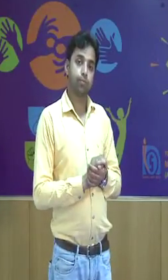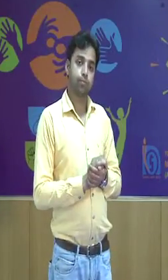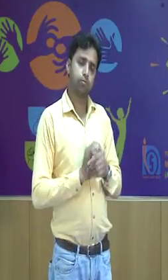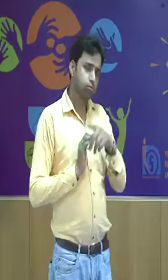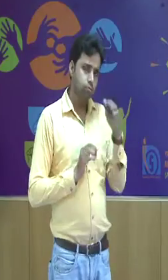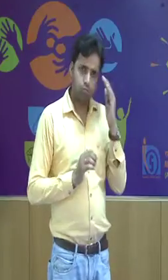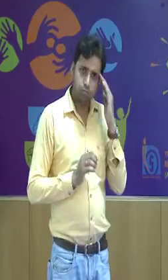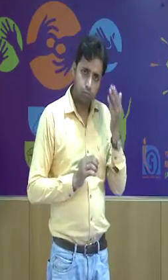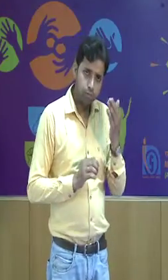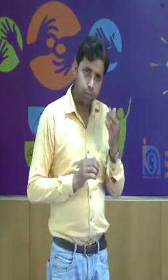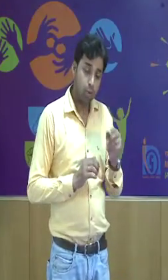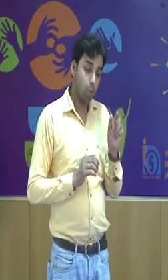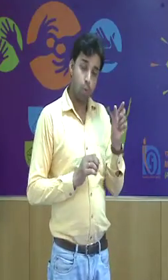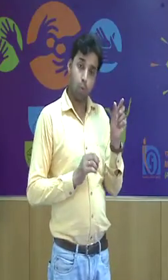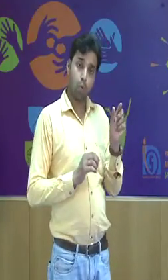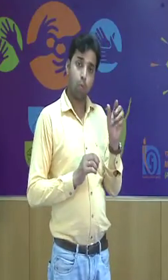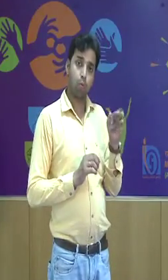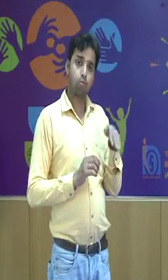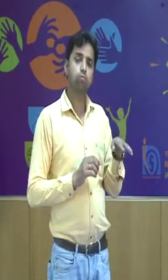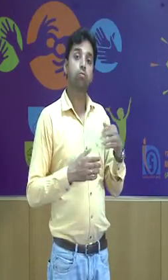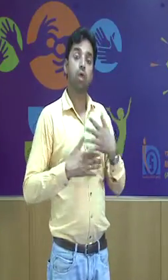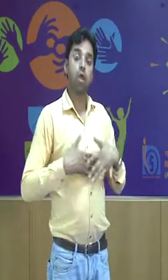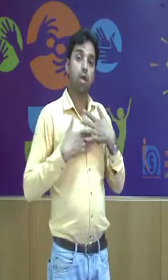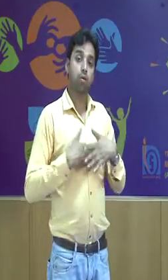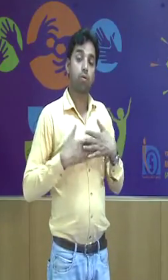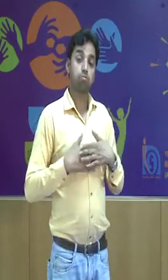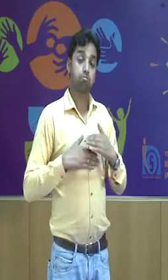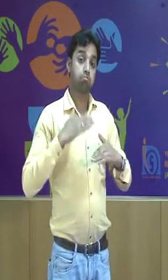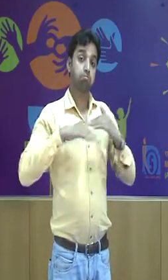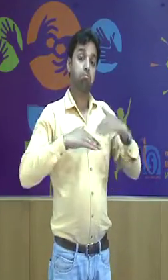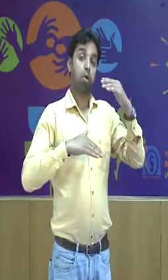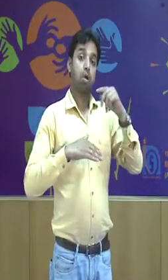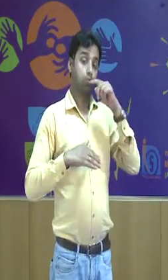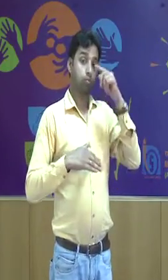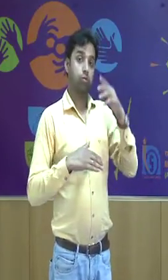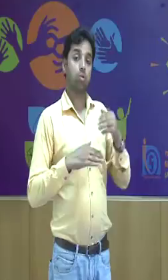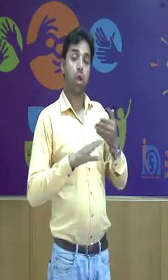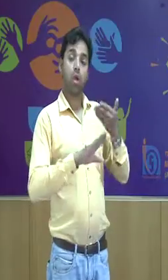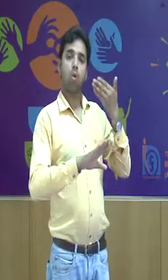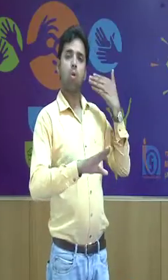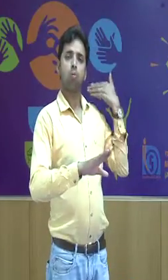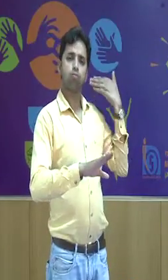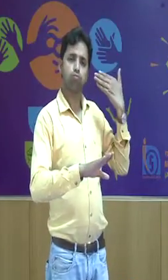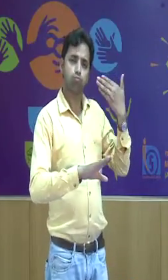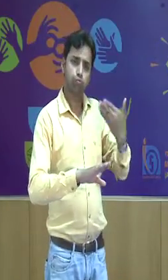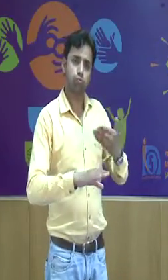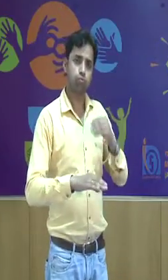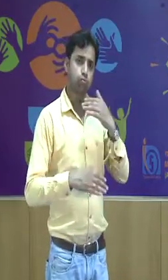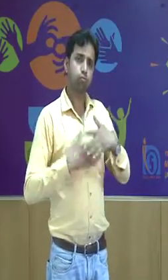Do you know that women enjoyed a very high status during the ancient times?